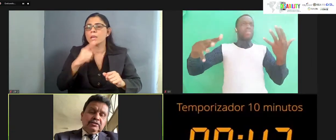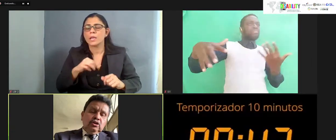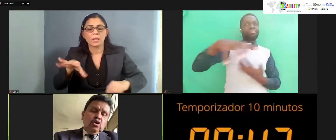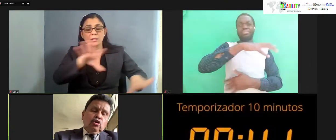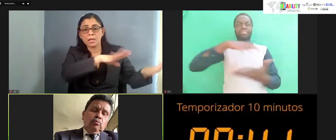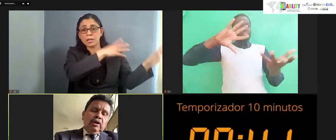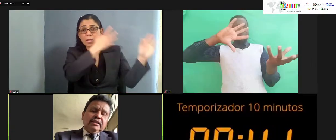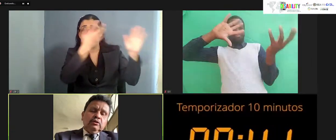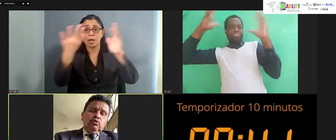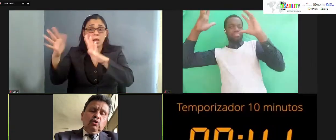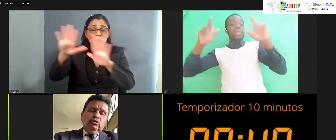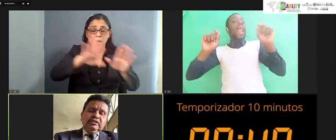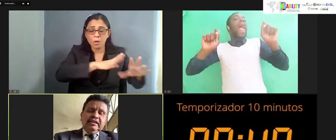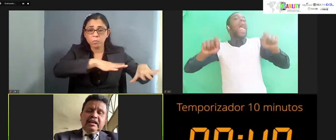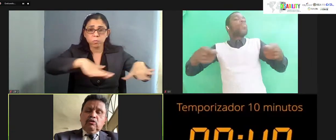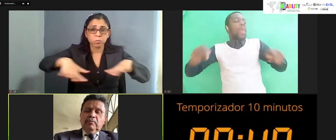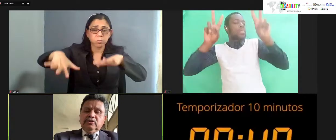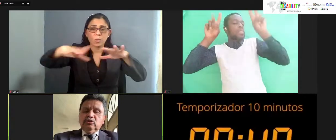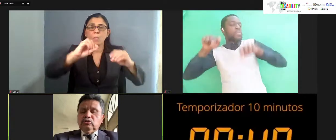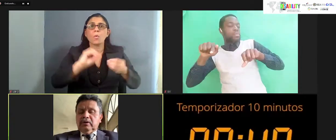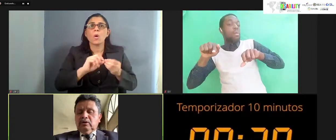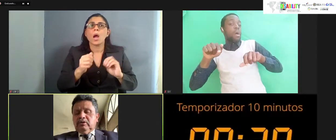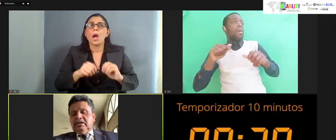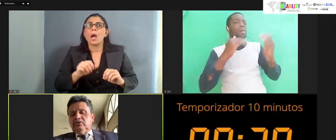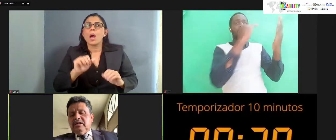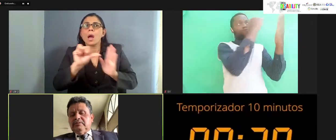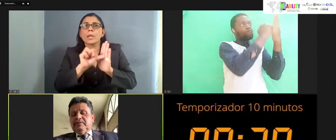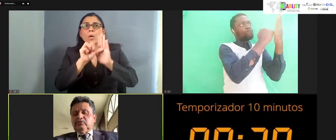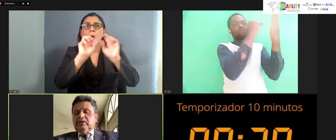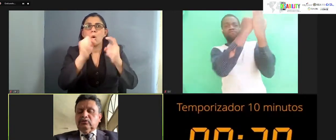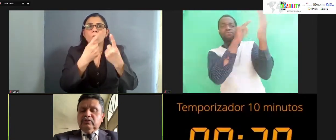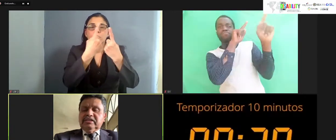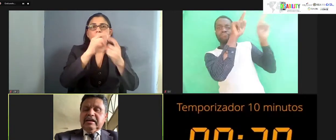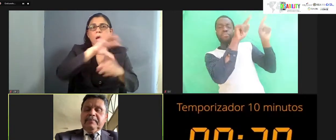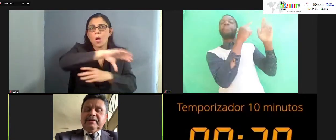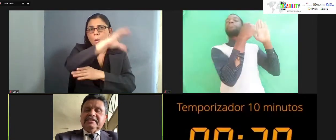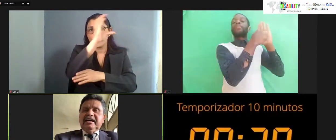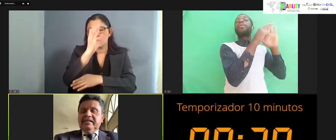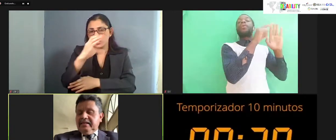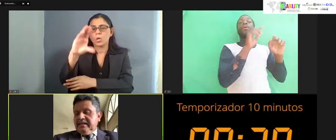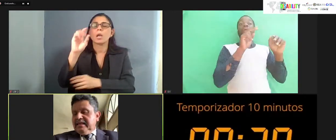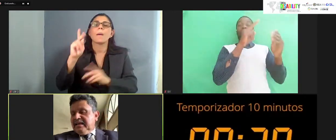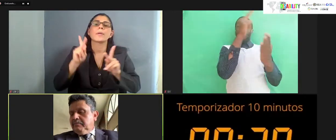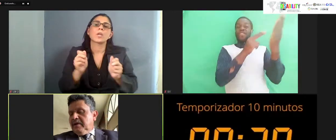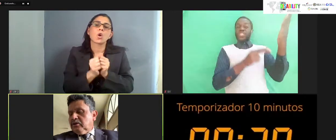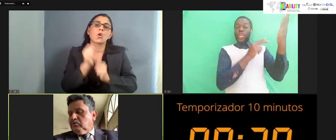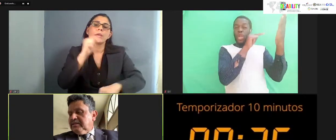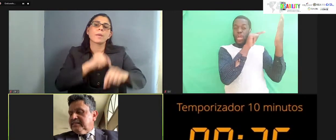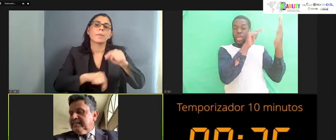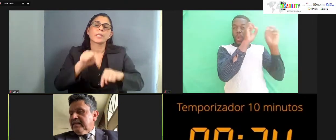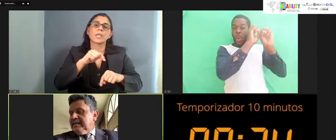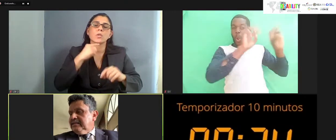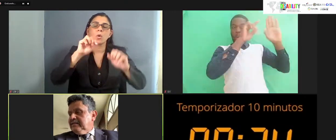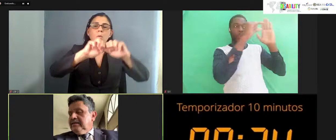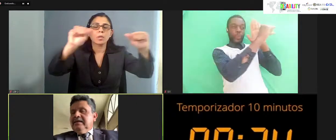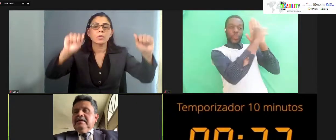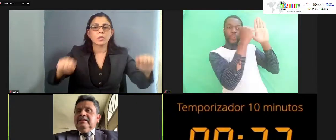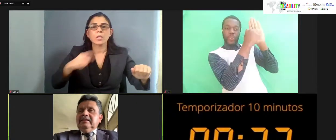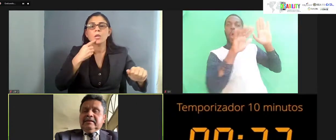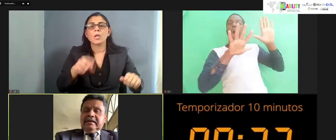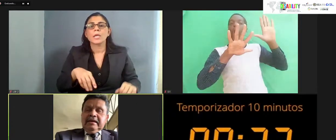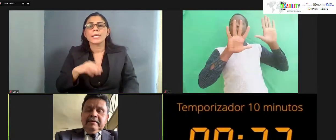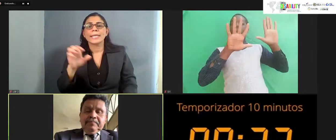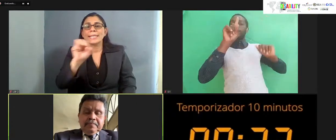actions and natural disaster actions such as article 11 and the convention of persons with disabilities